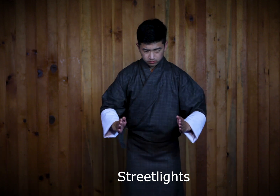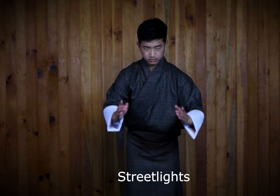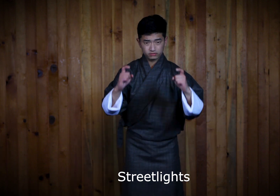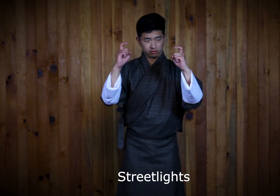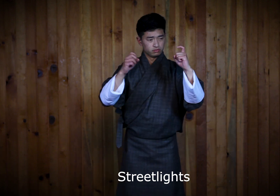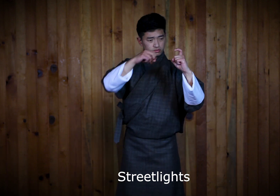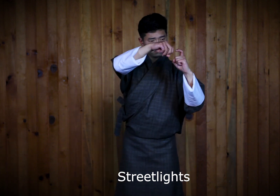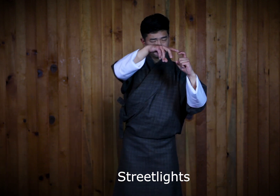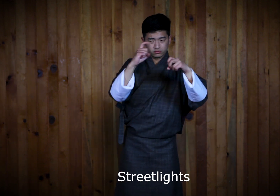street lights,